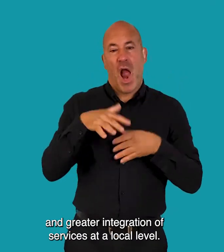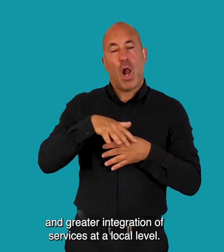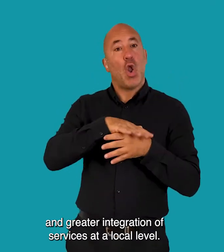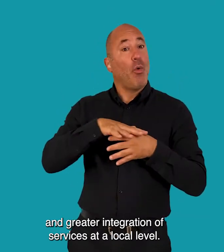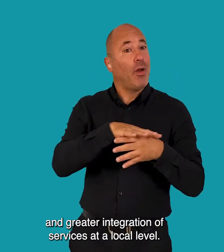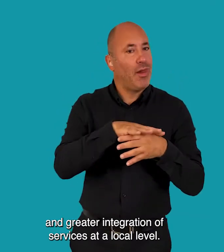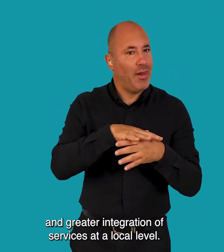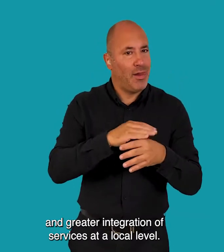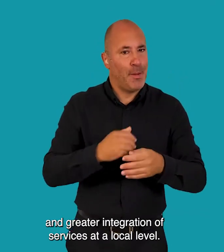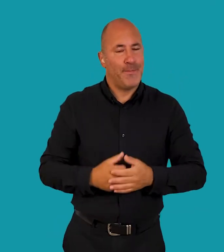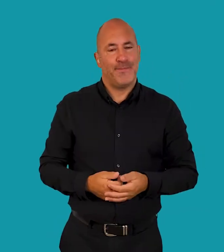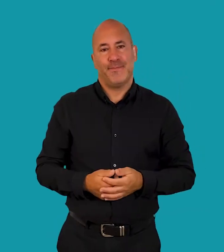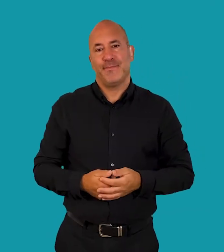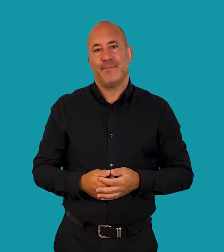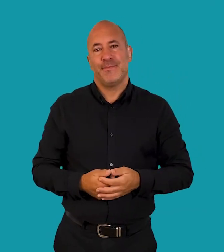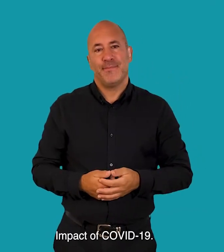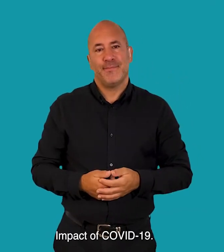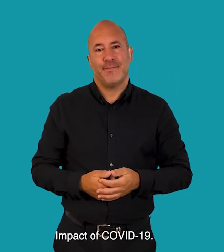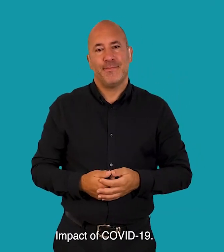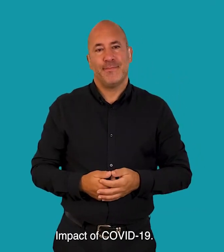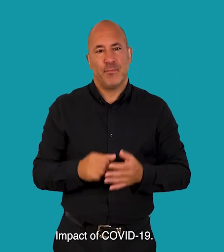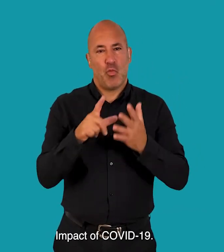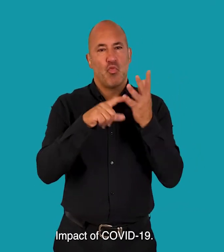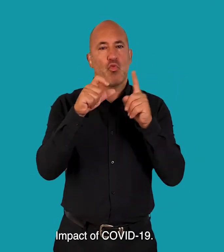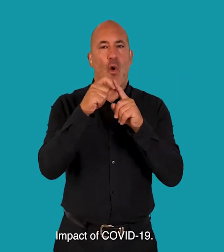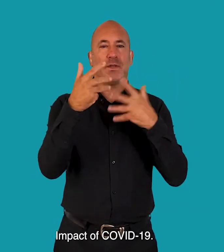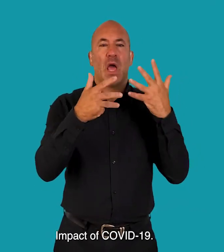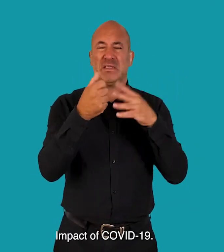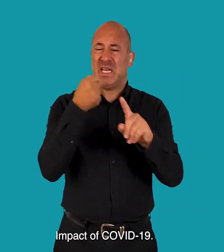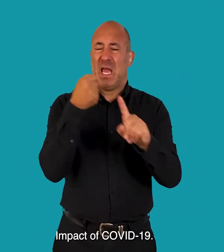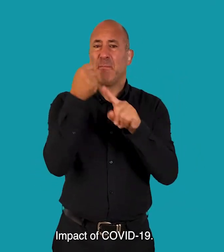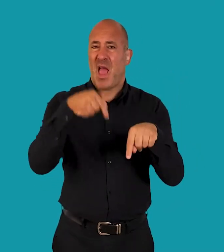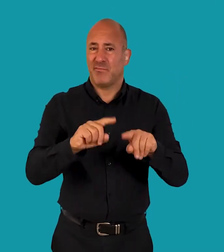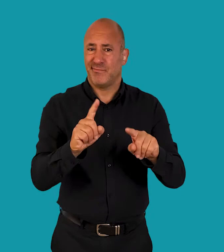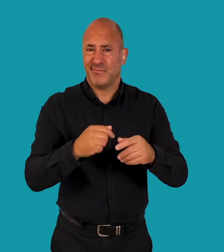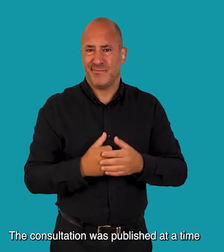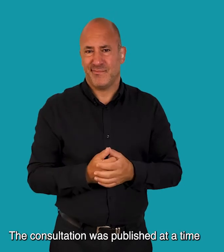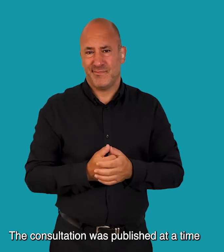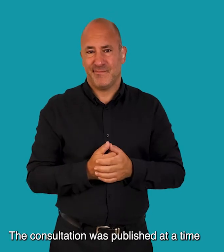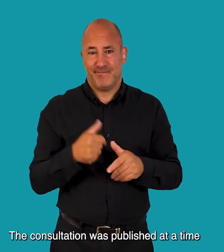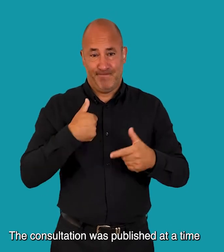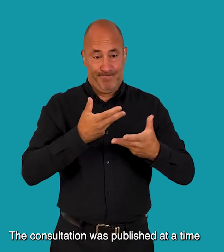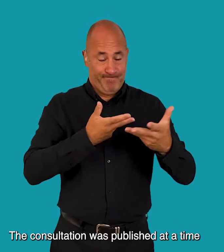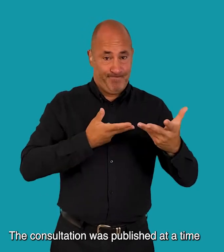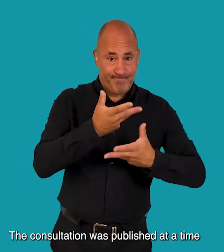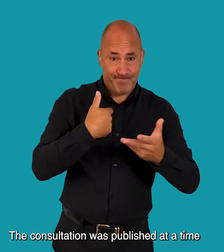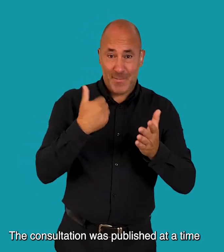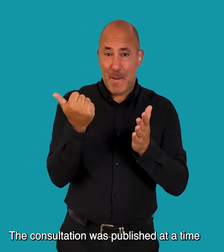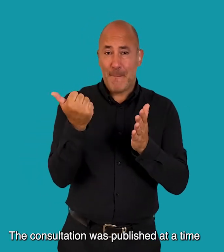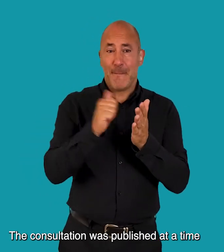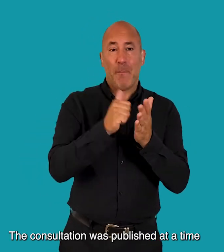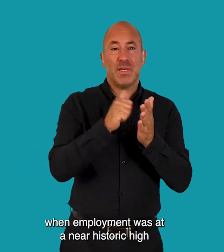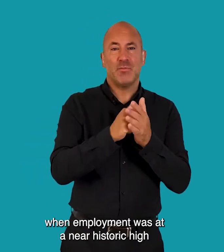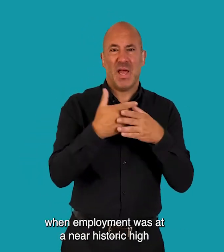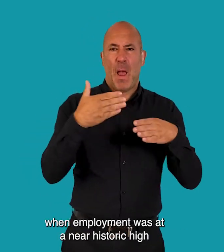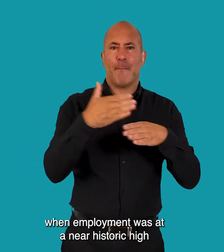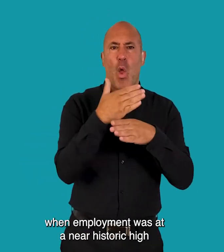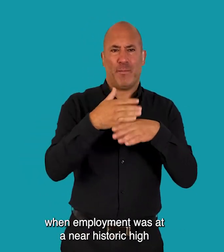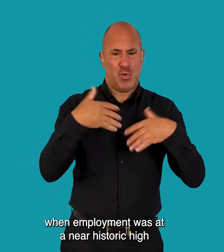local level. Impact of COVID-19. The consultation was published at a time when employment was at a